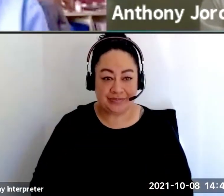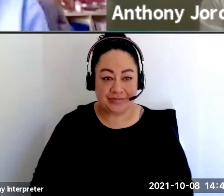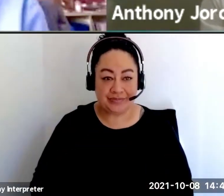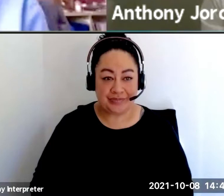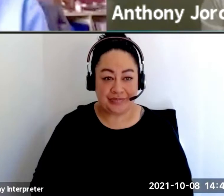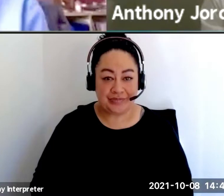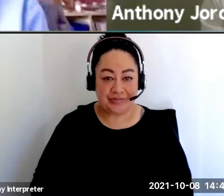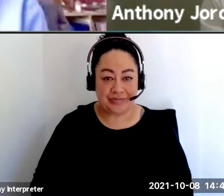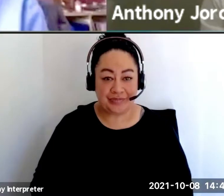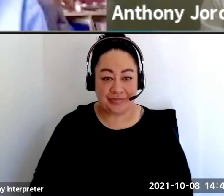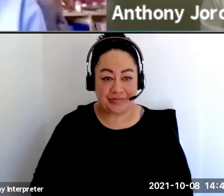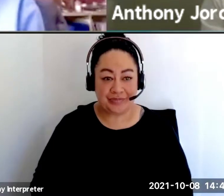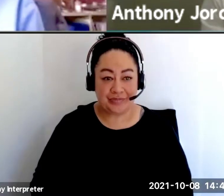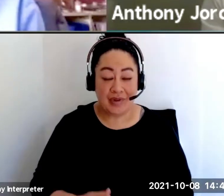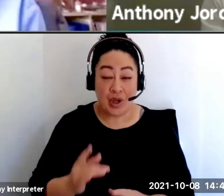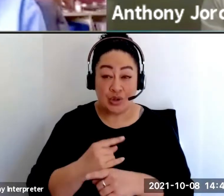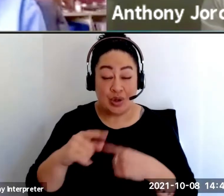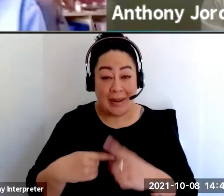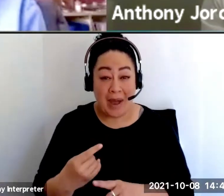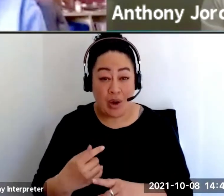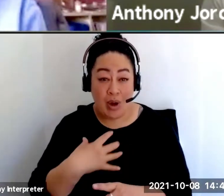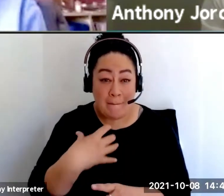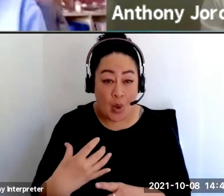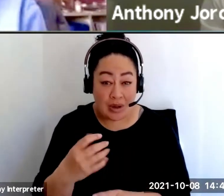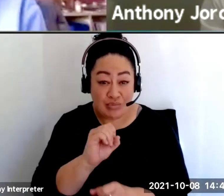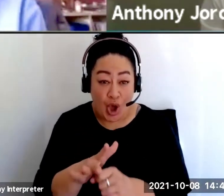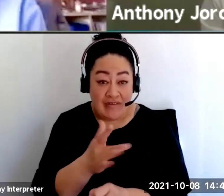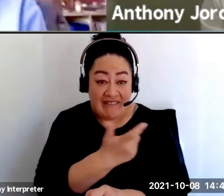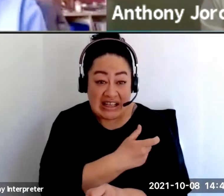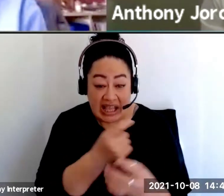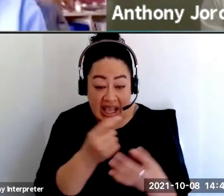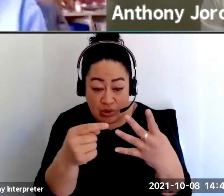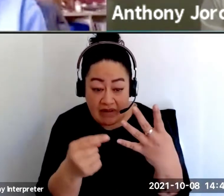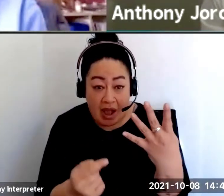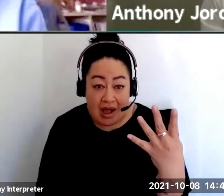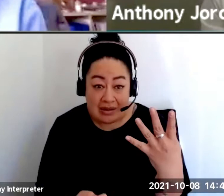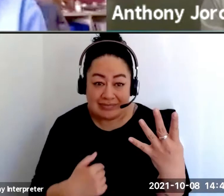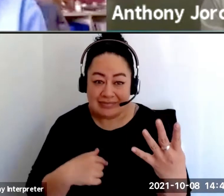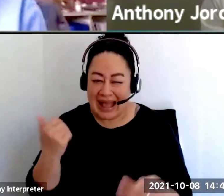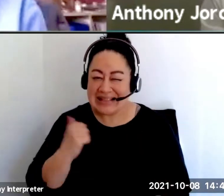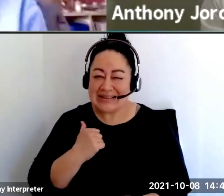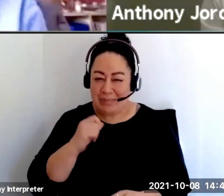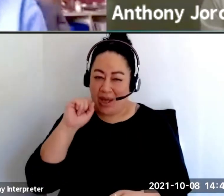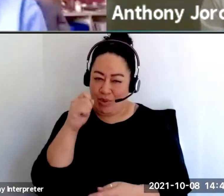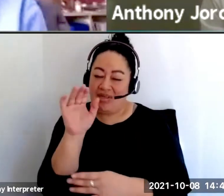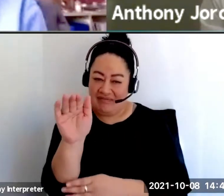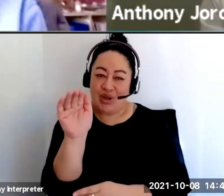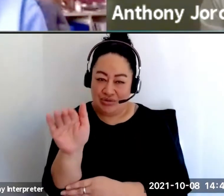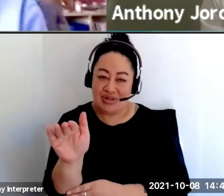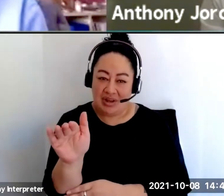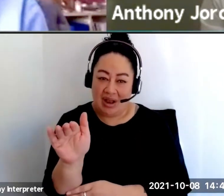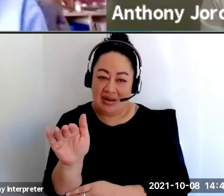In terms of will there be further vaccinations? I expect there will be. We've